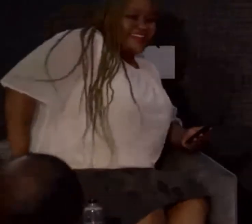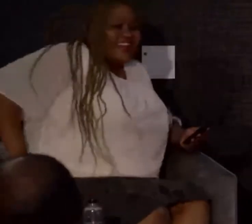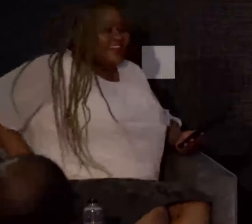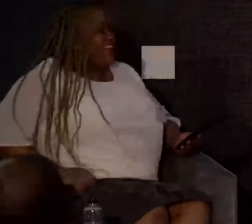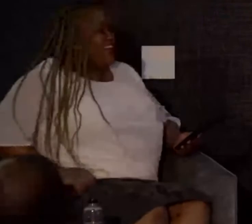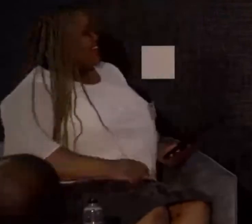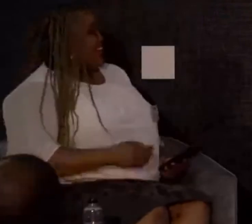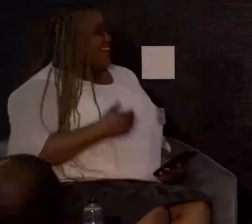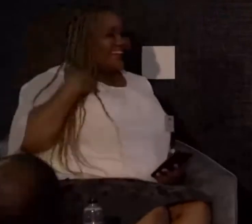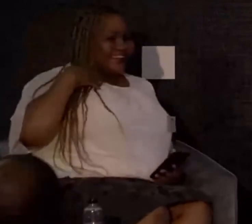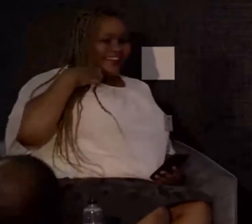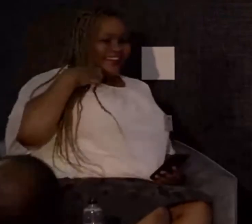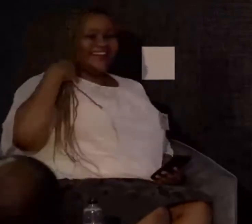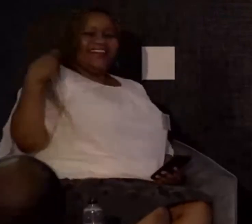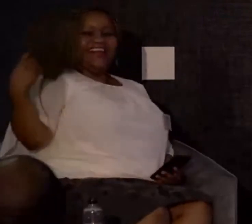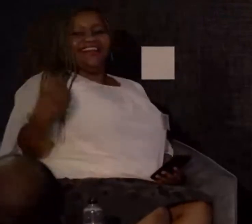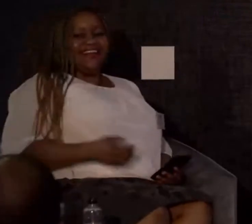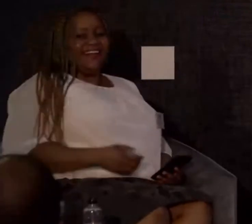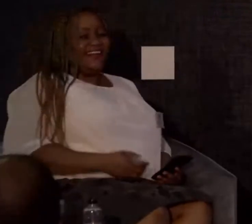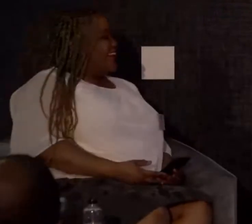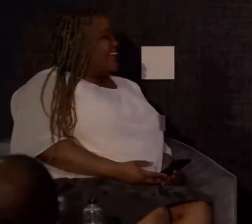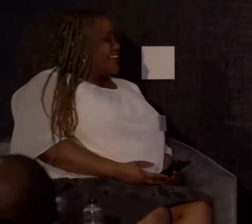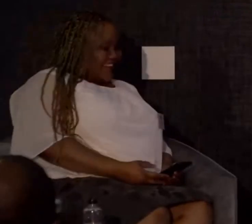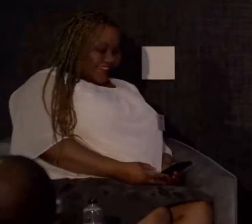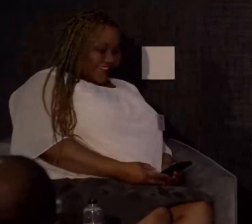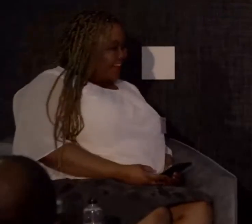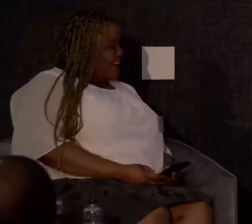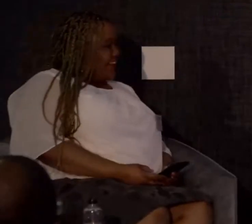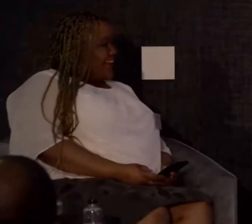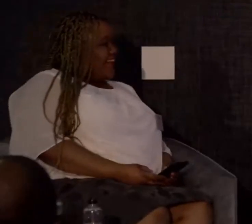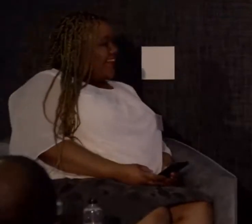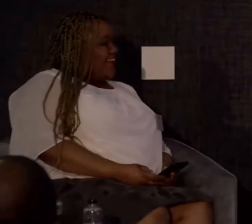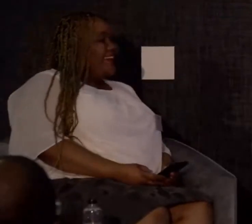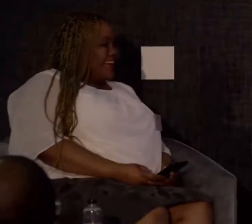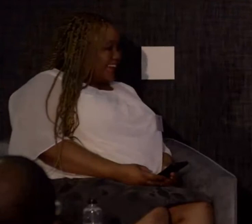I speak on behalf of everyone in this room when I say she's young.